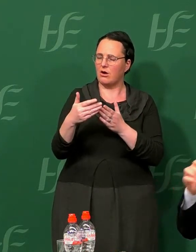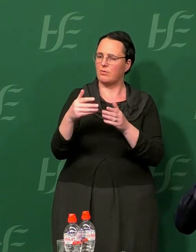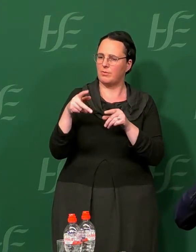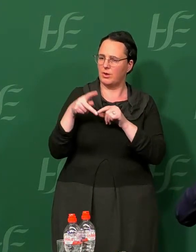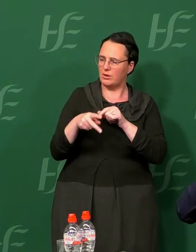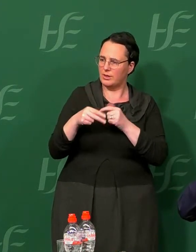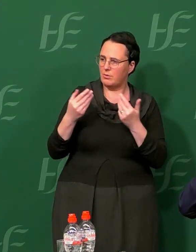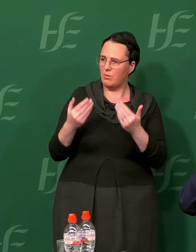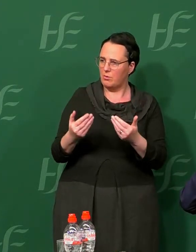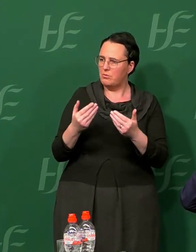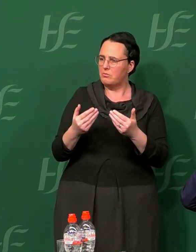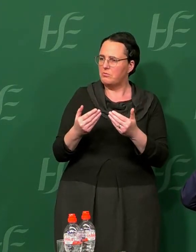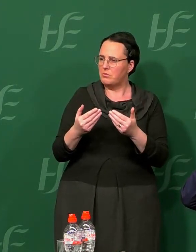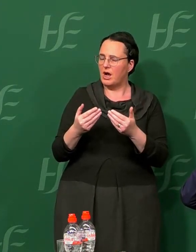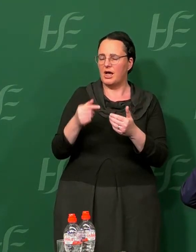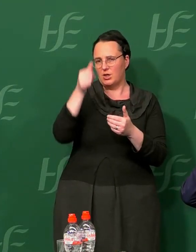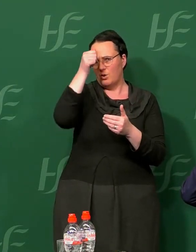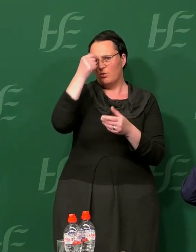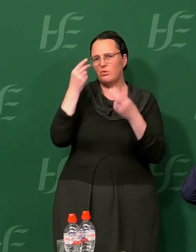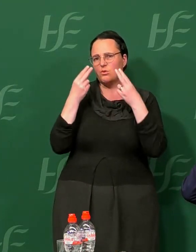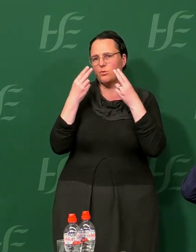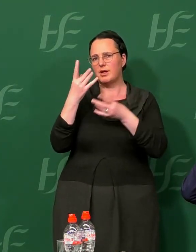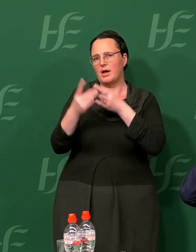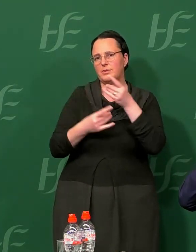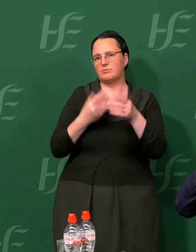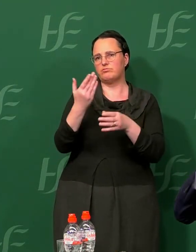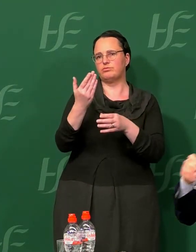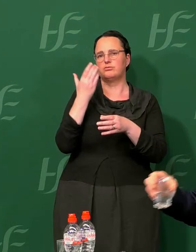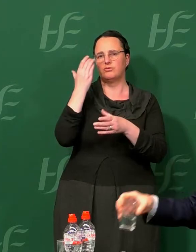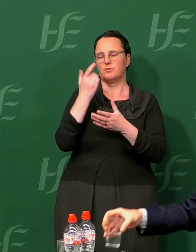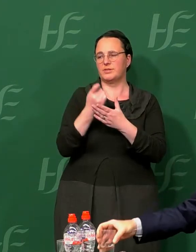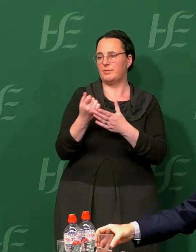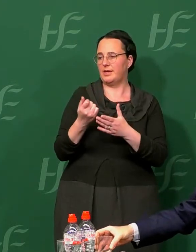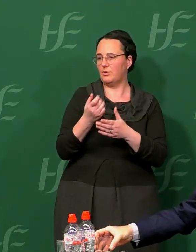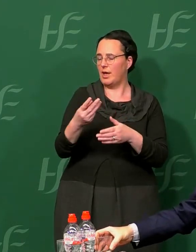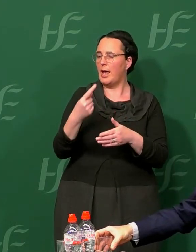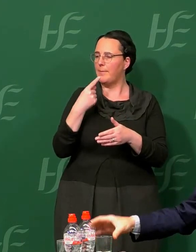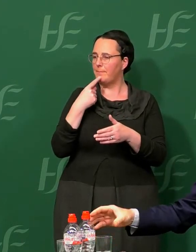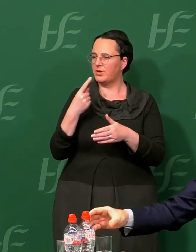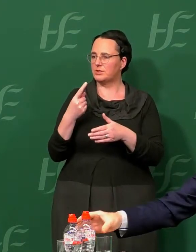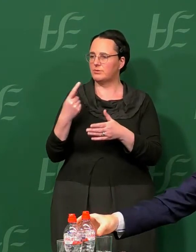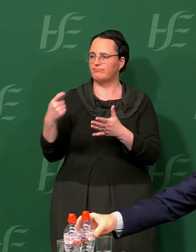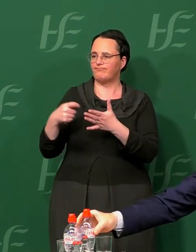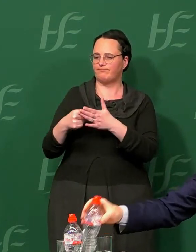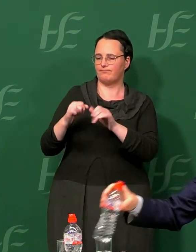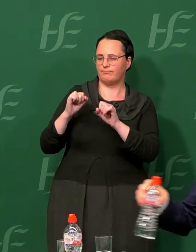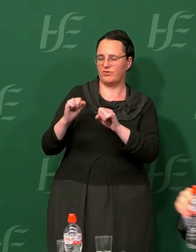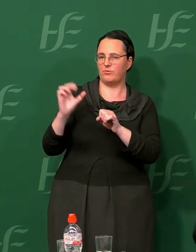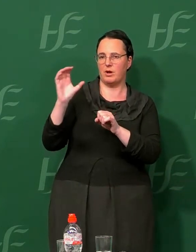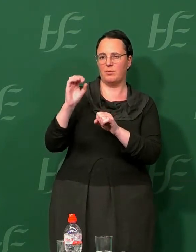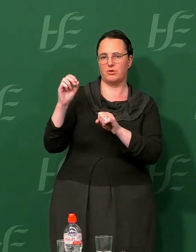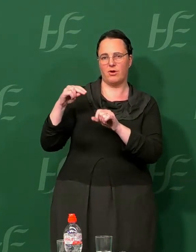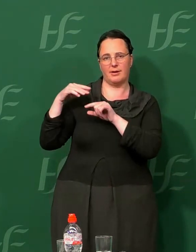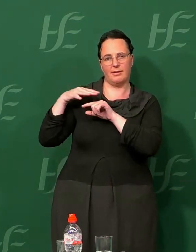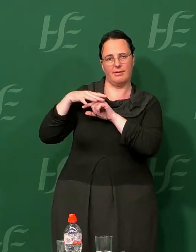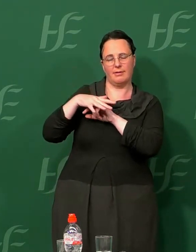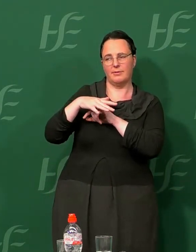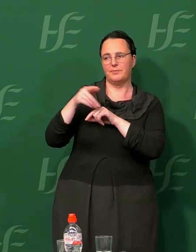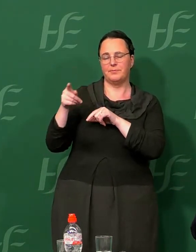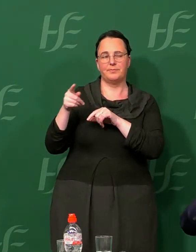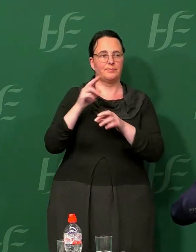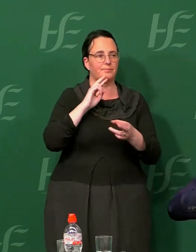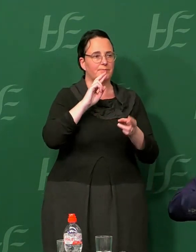with the potential pressures coming from Omicron? Yeah, I mean, we've obviously set